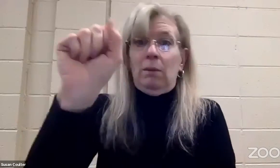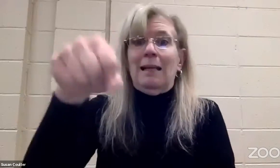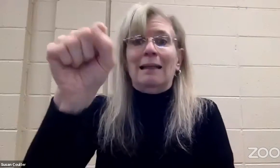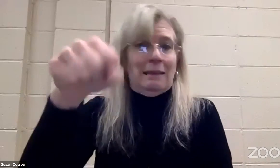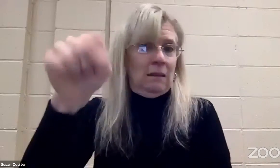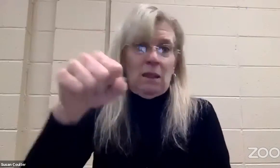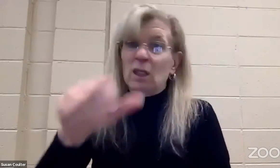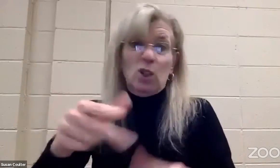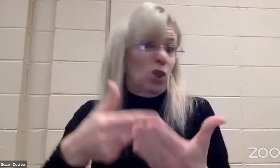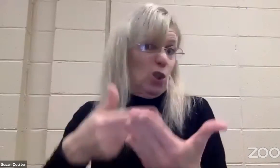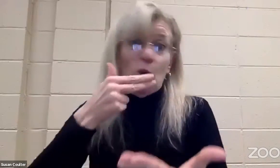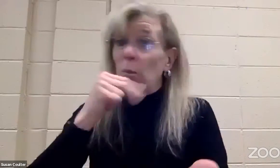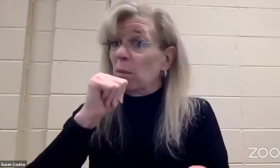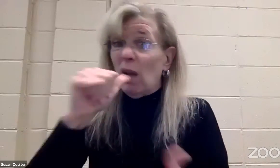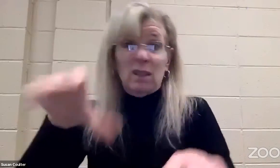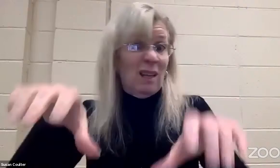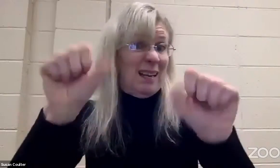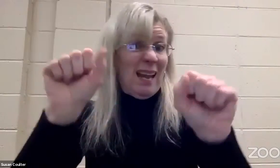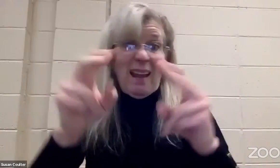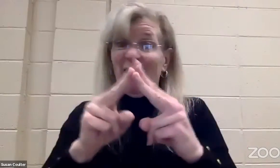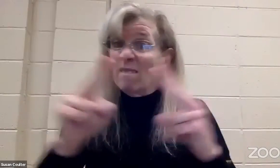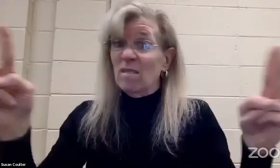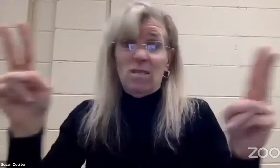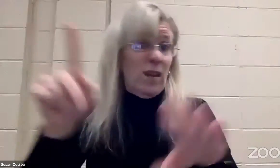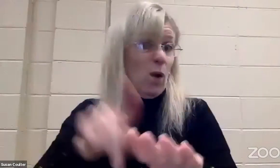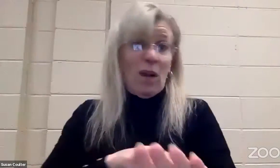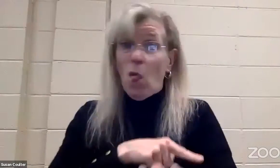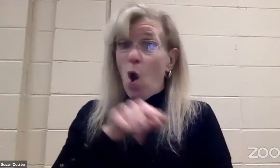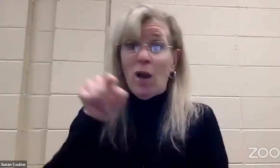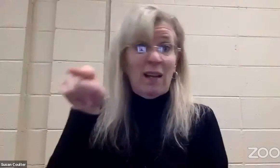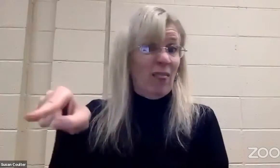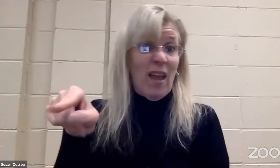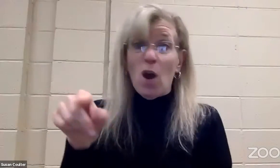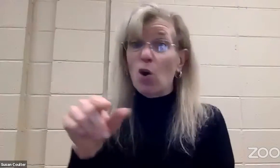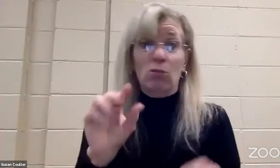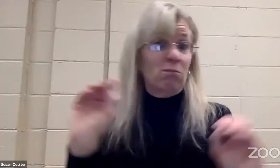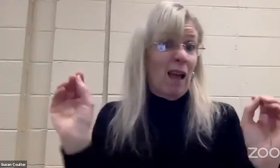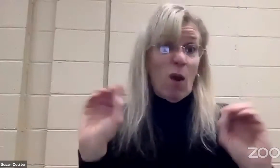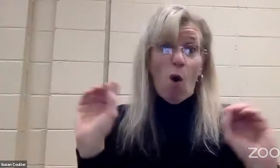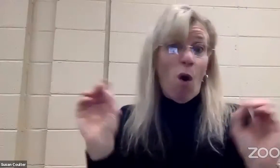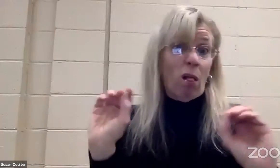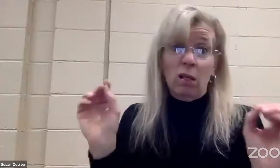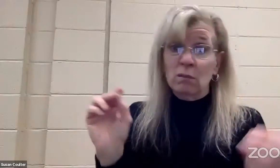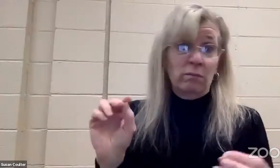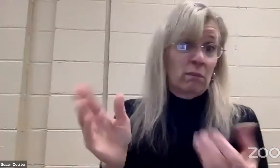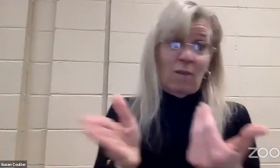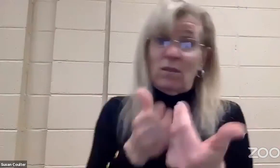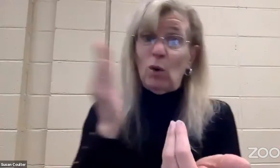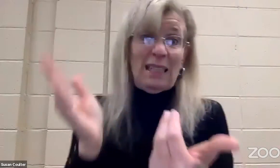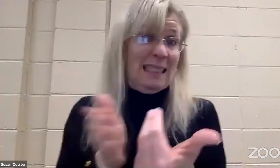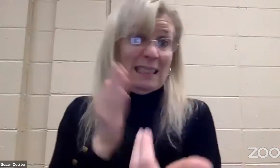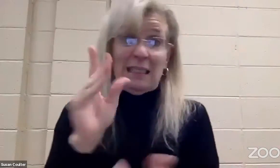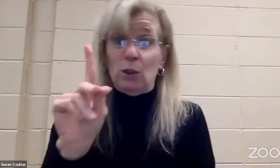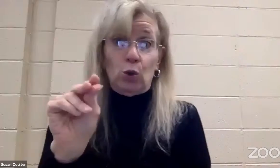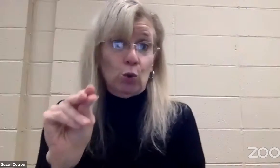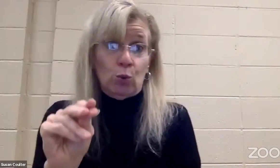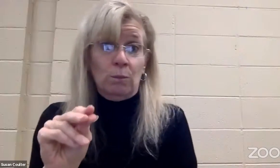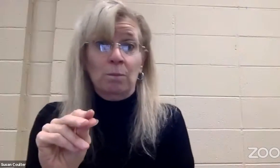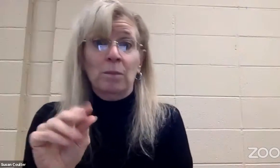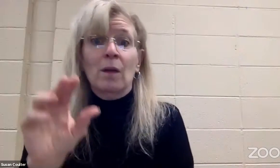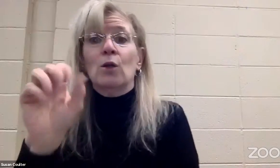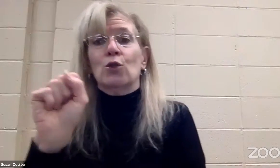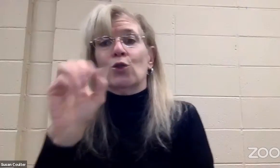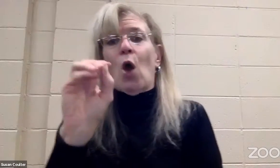Soup, yes, and soup doesn't take very long in there. at all. Very easy to